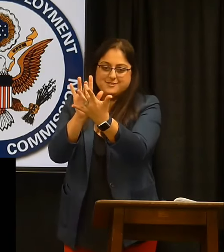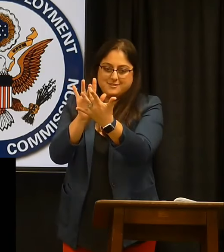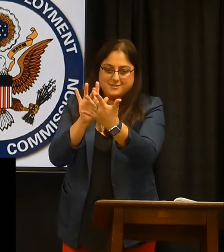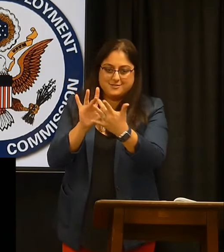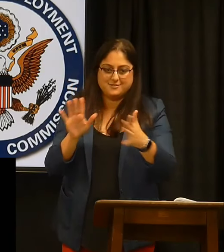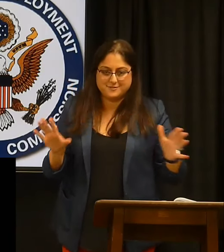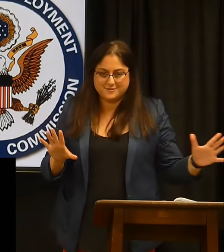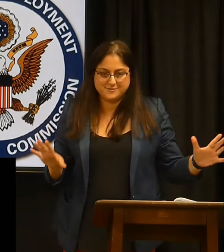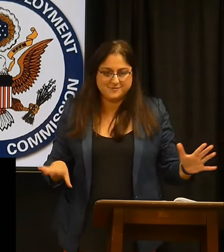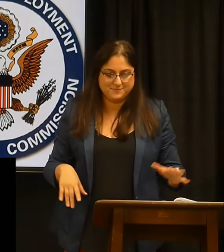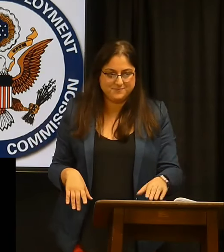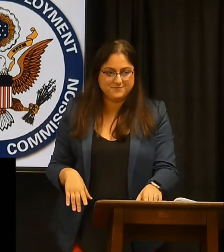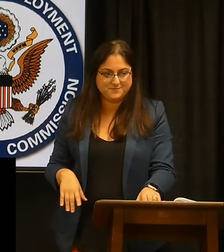who to contact, all of that.